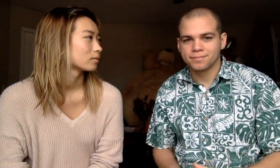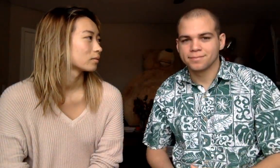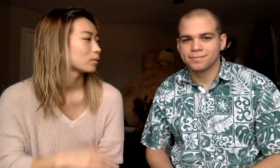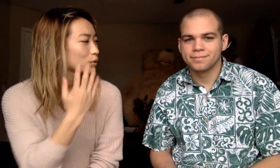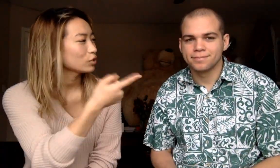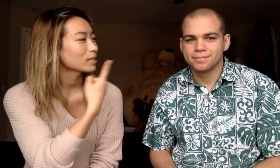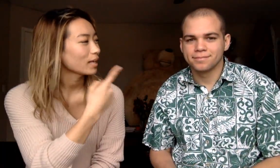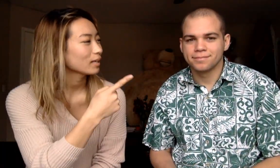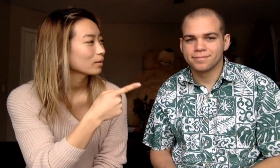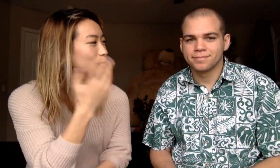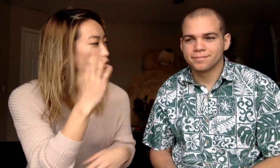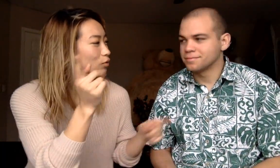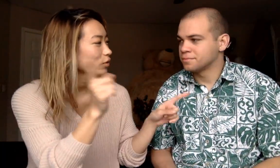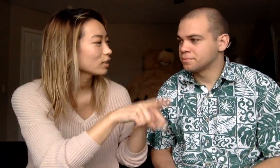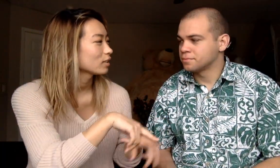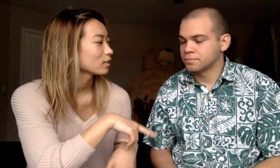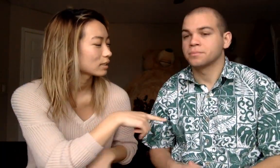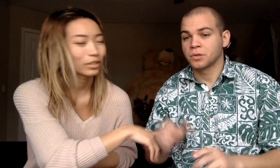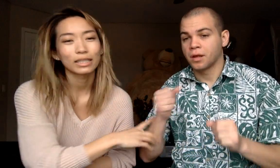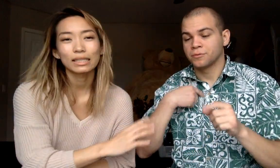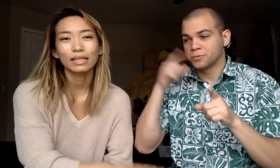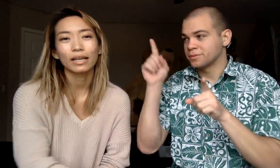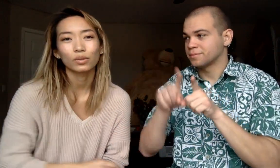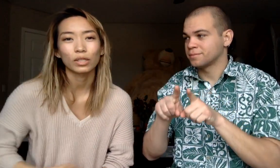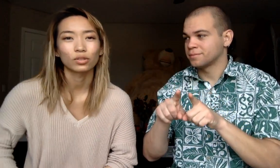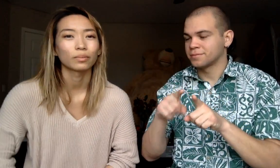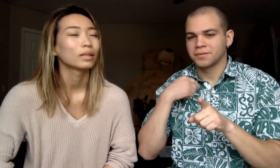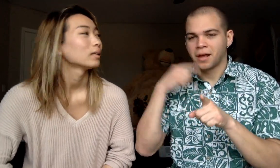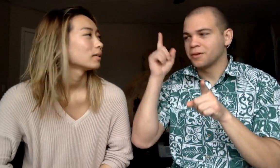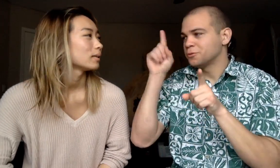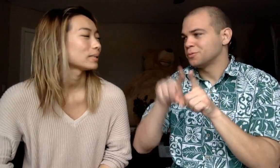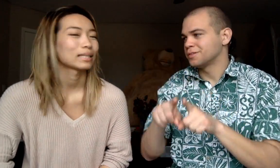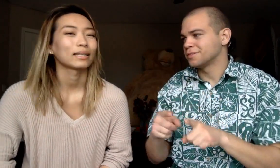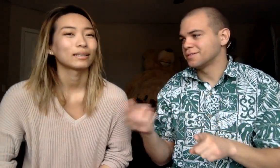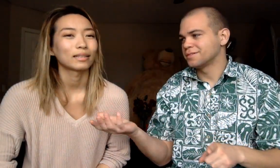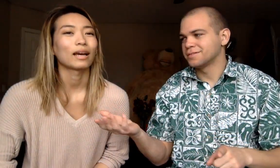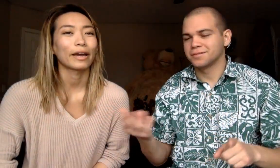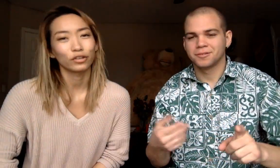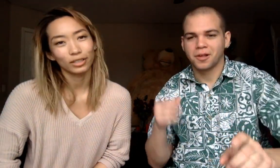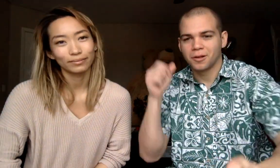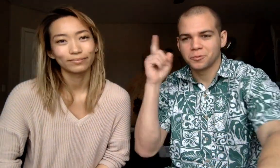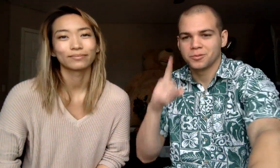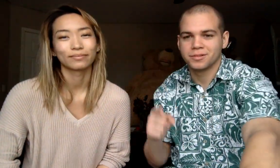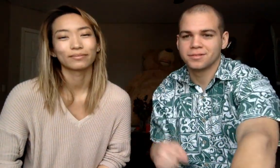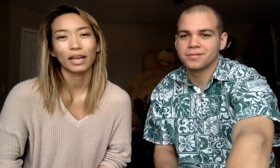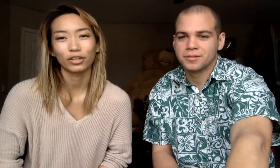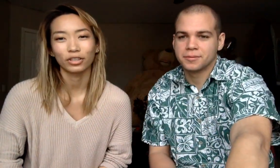Would you say? Would you agree? Sorry, he said next question. But he said, I agree. I agree.